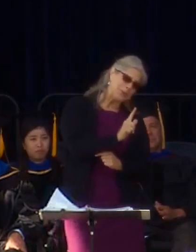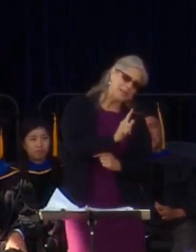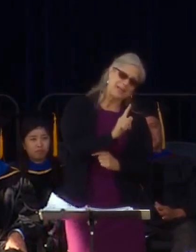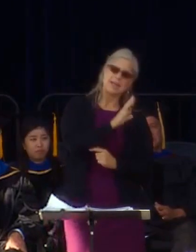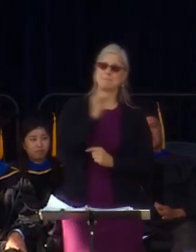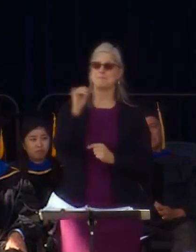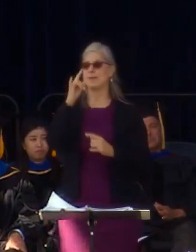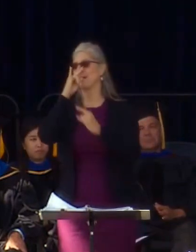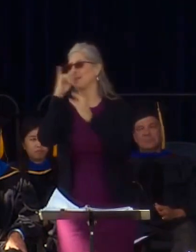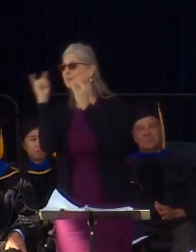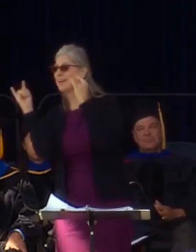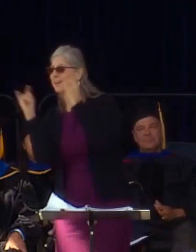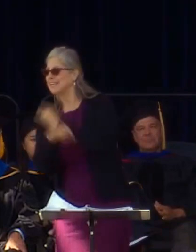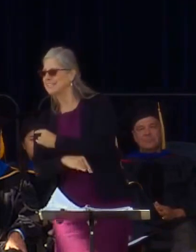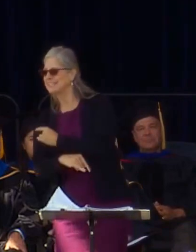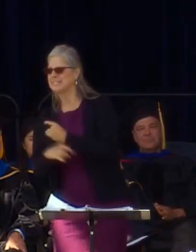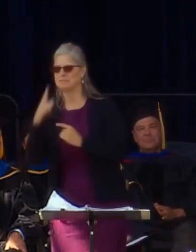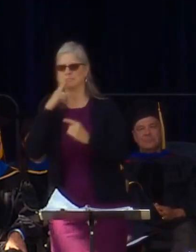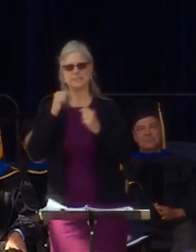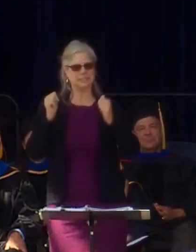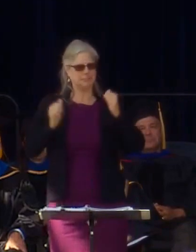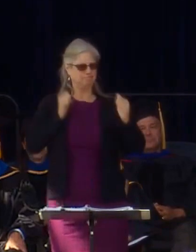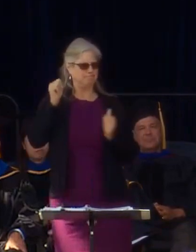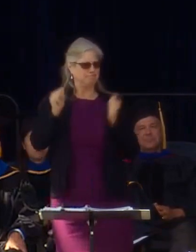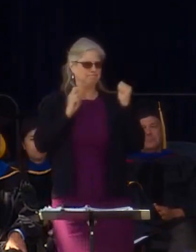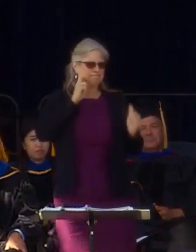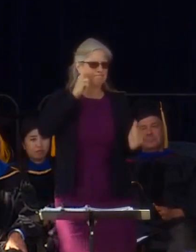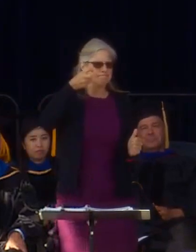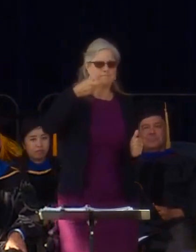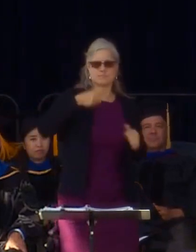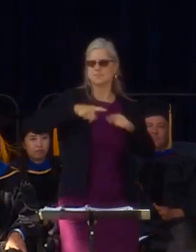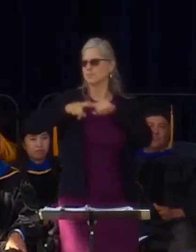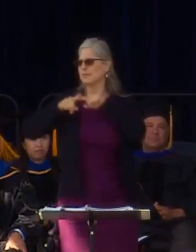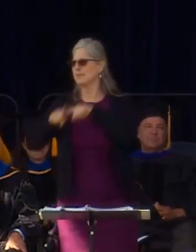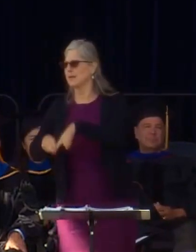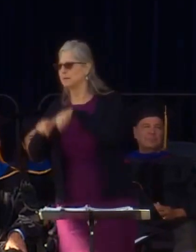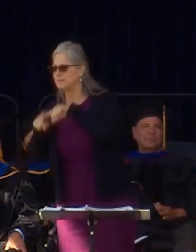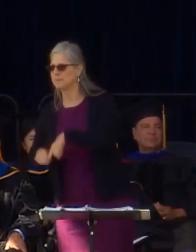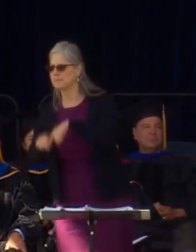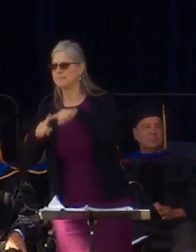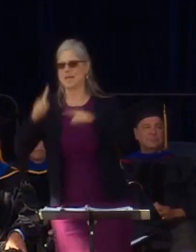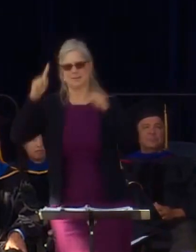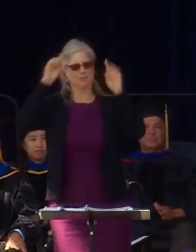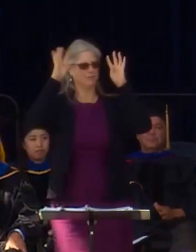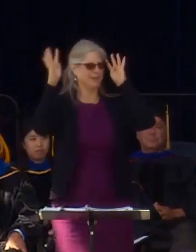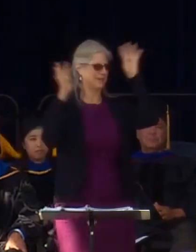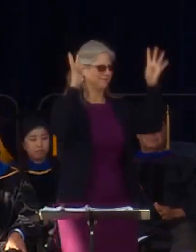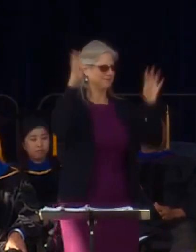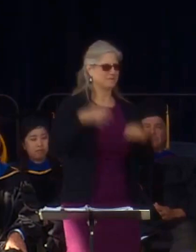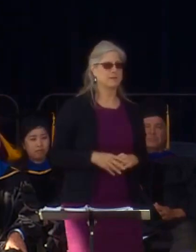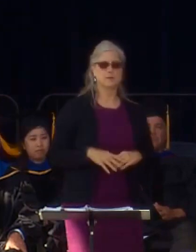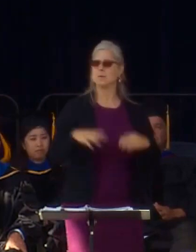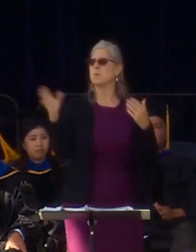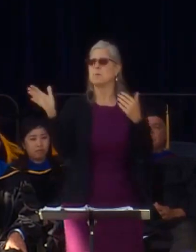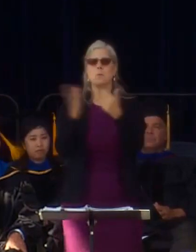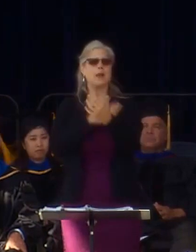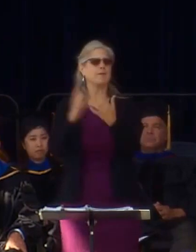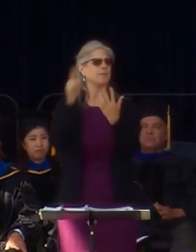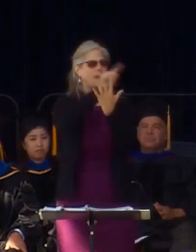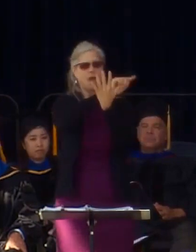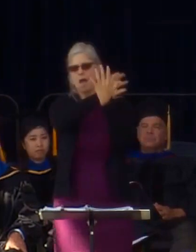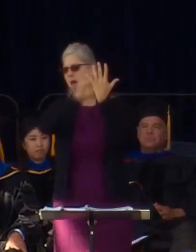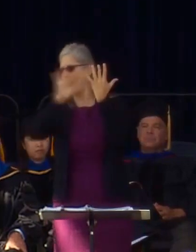be ironic, be daring, be reliable, and be creative. But whatever it